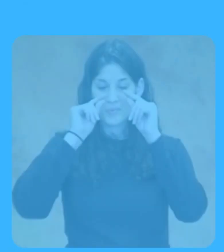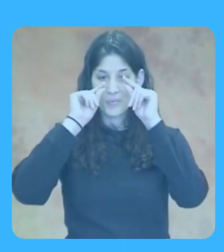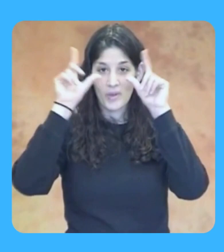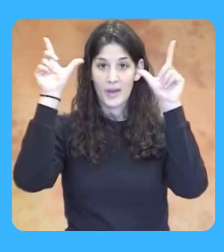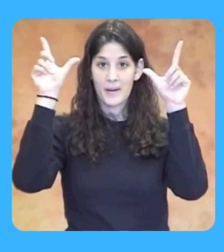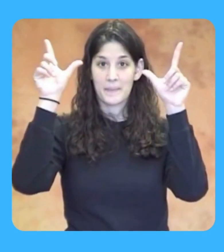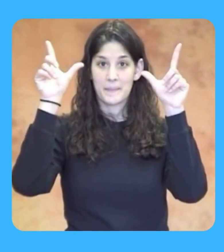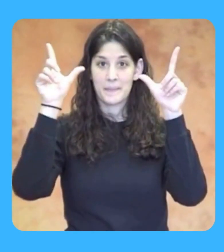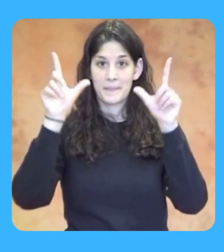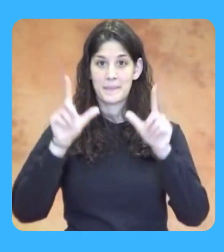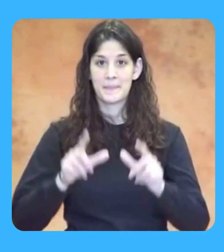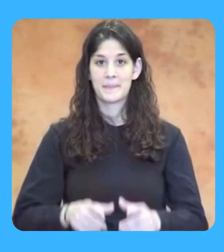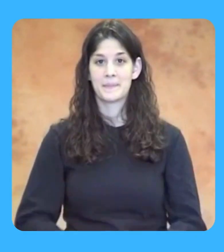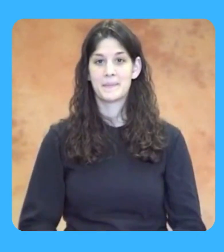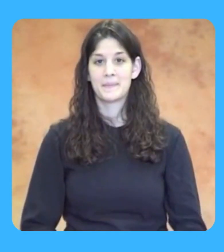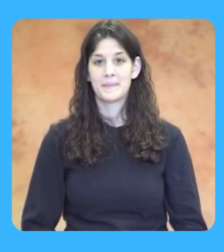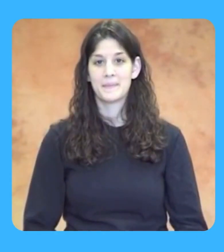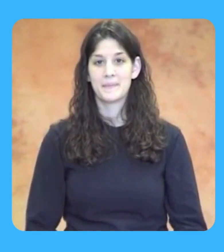Wake up.